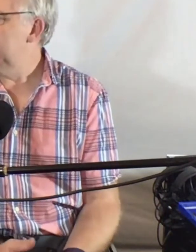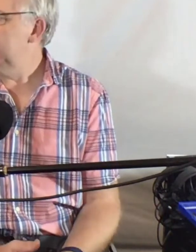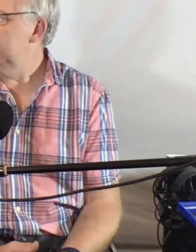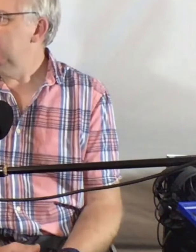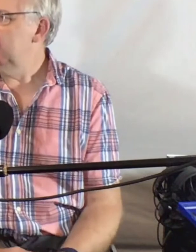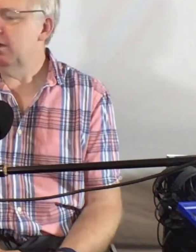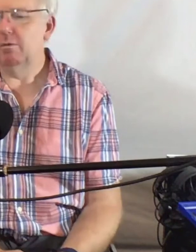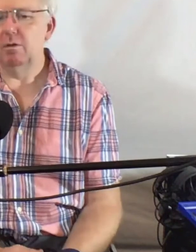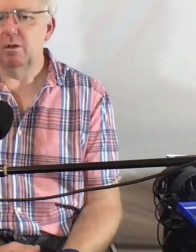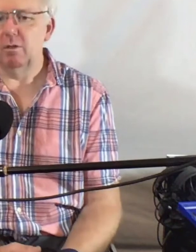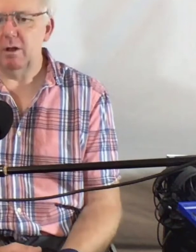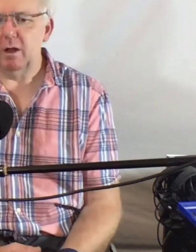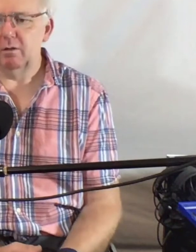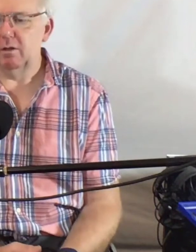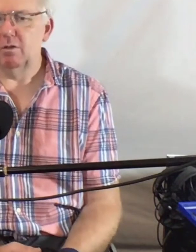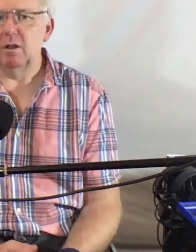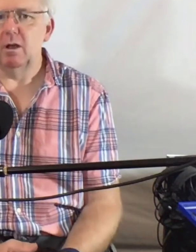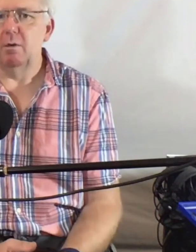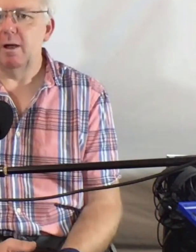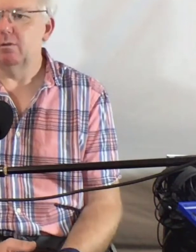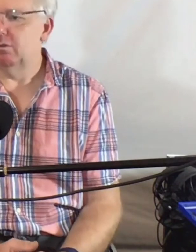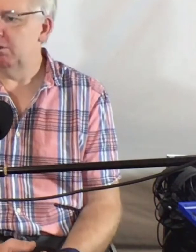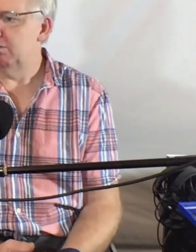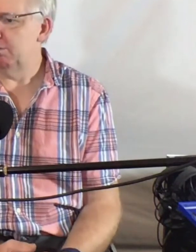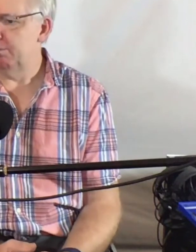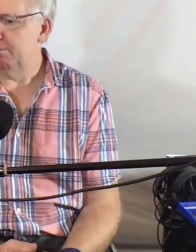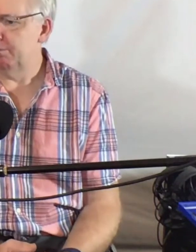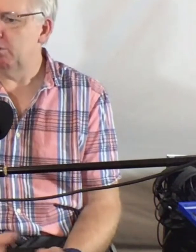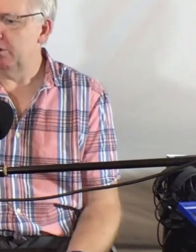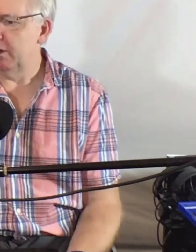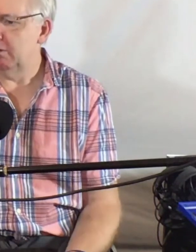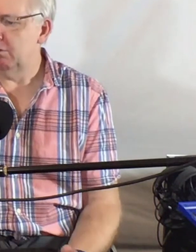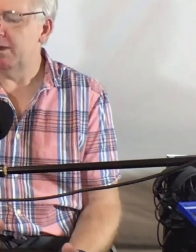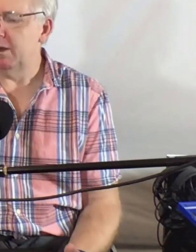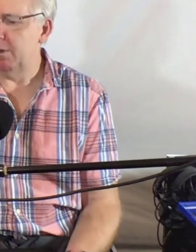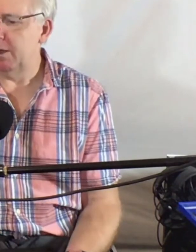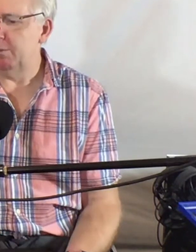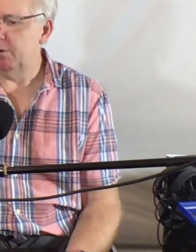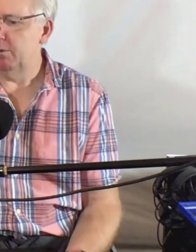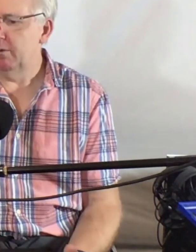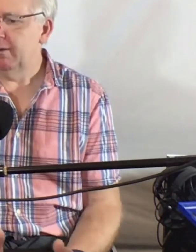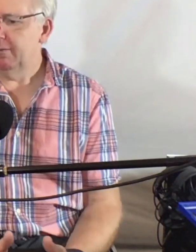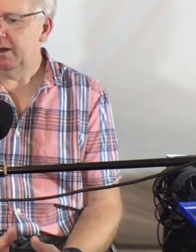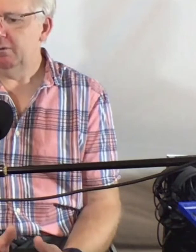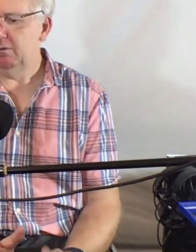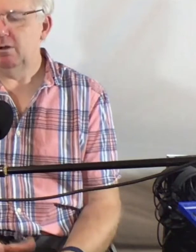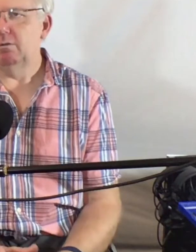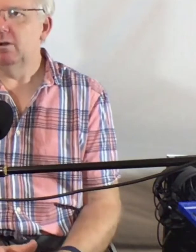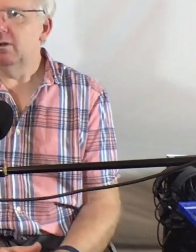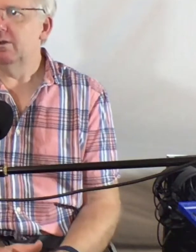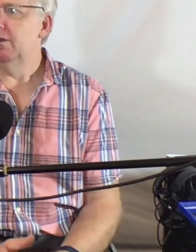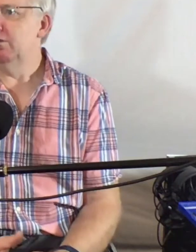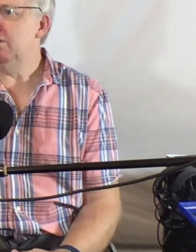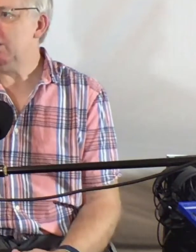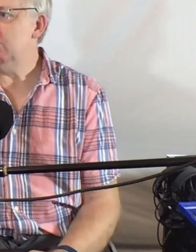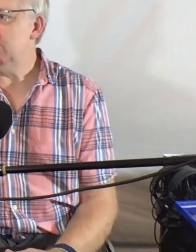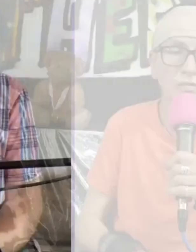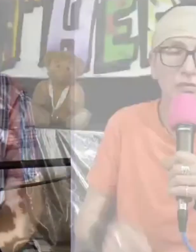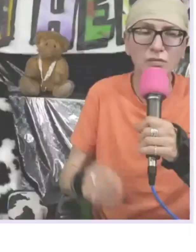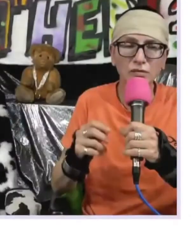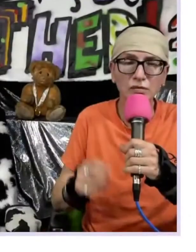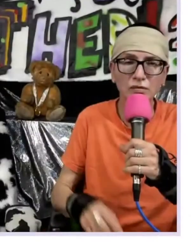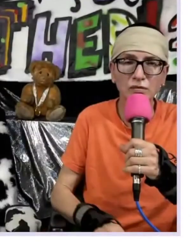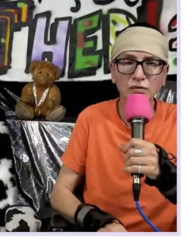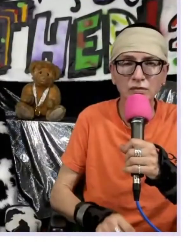and what have you, so that it has actually go out to everybody, to as many people, and so that the